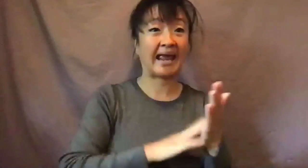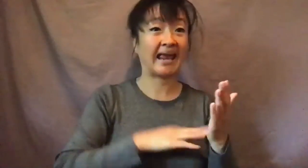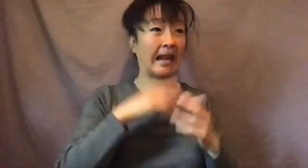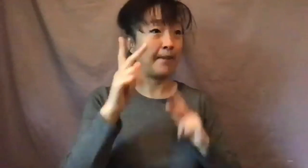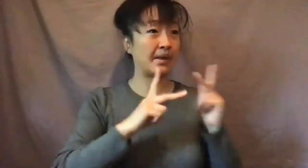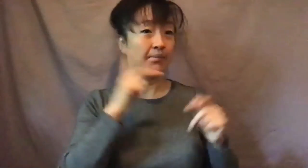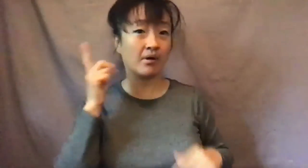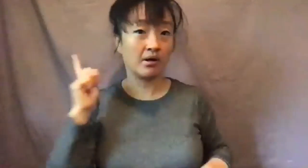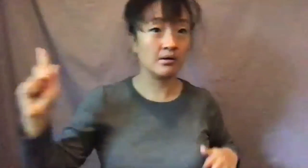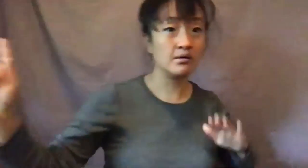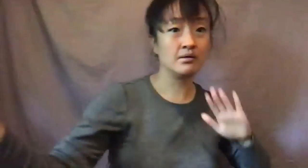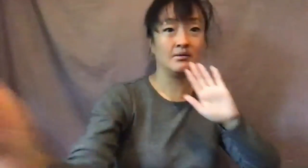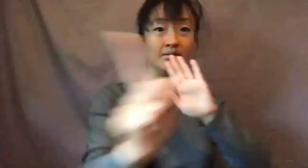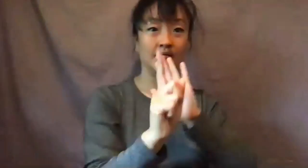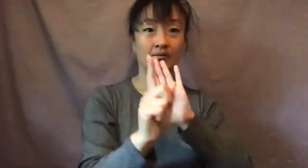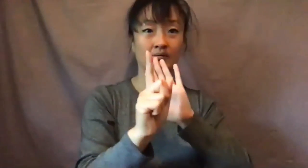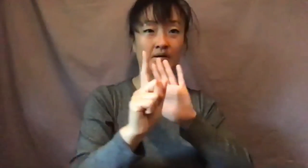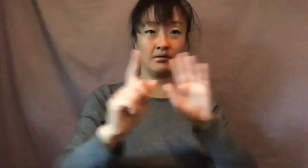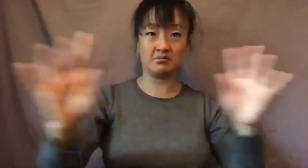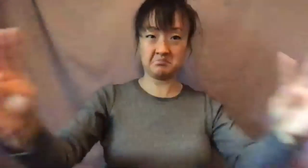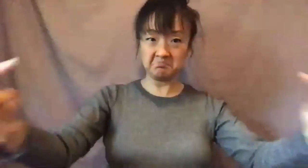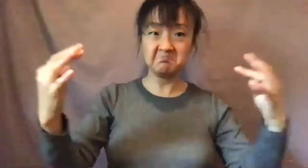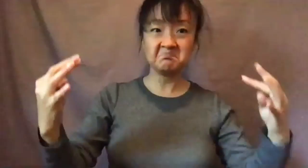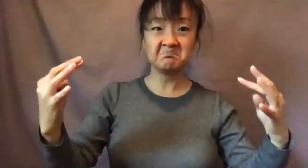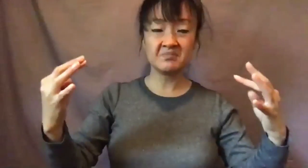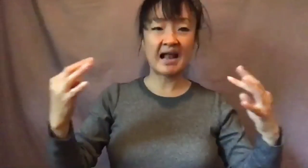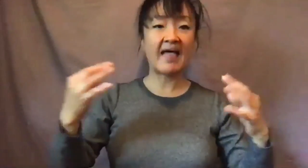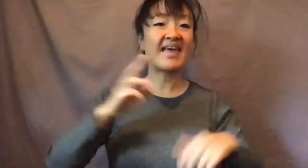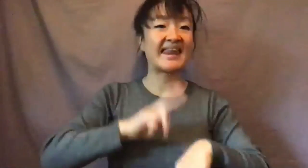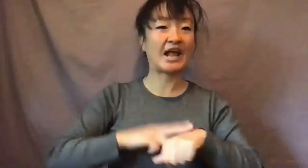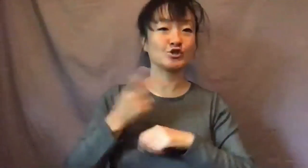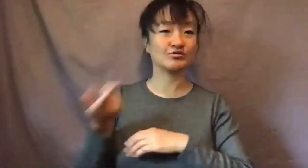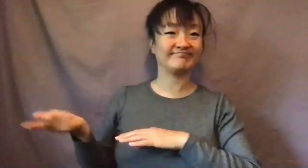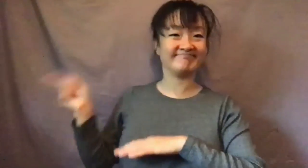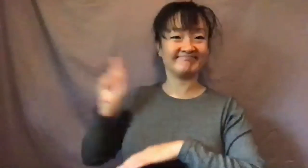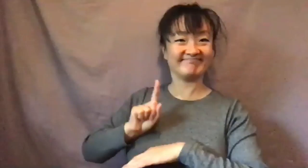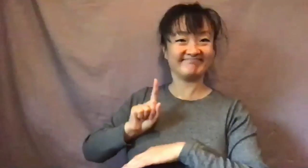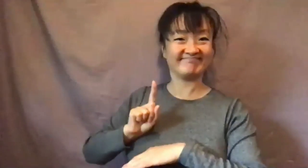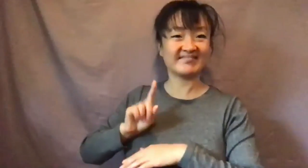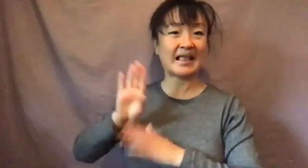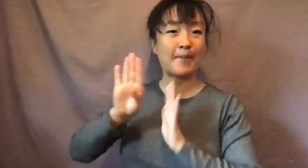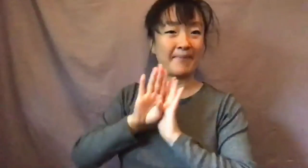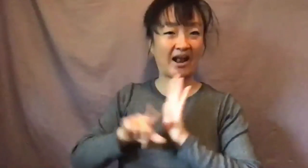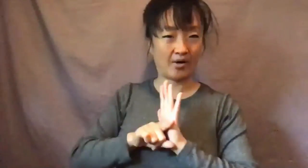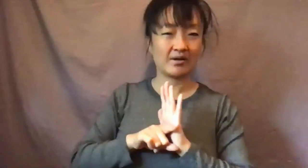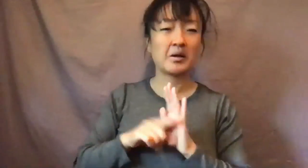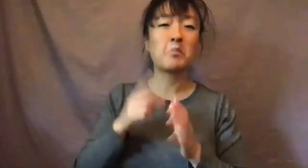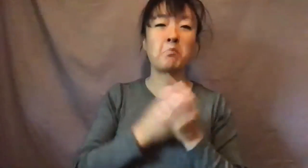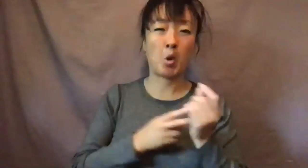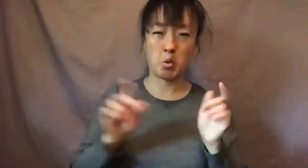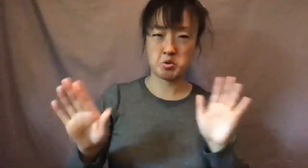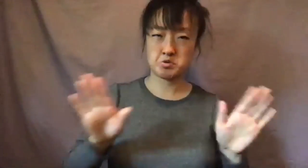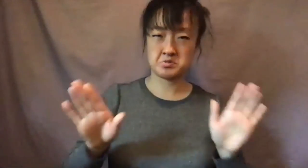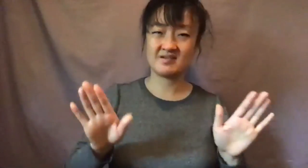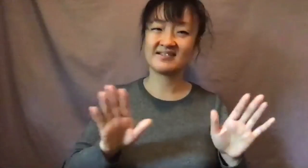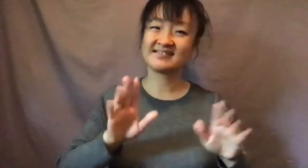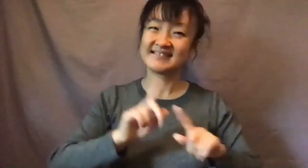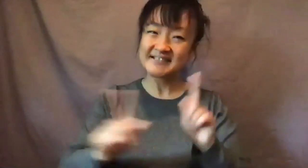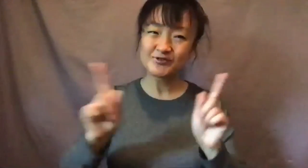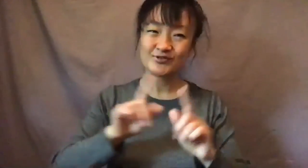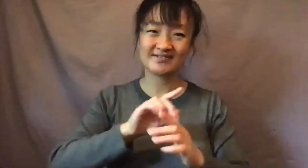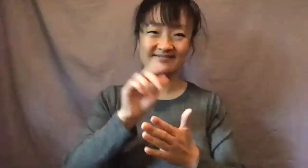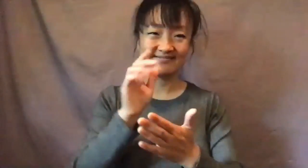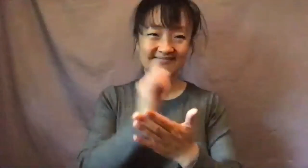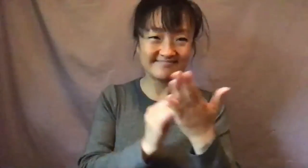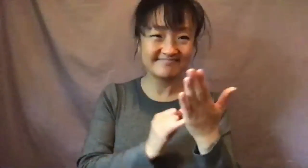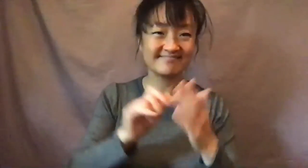that's one way of looking at it and categorizing it. I think that they were both experimenting with different art techniques, but